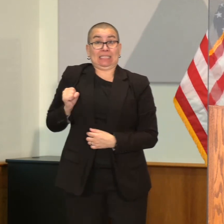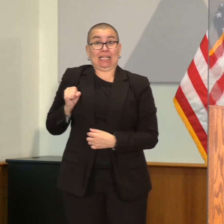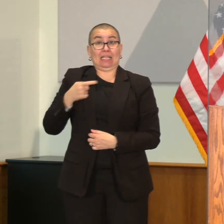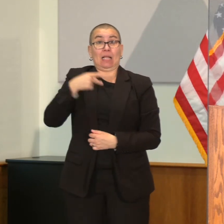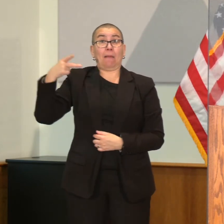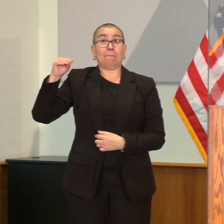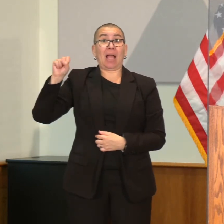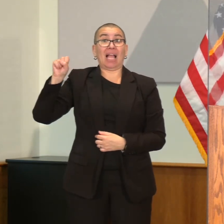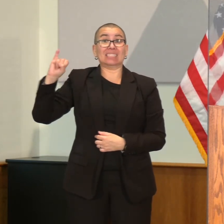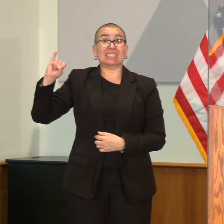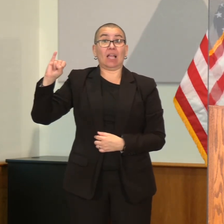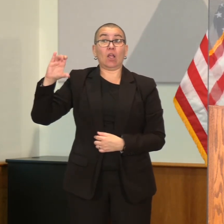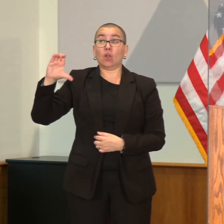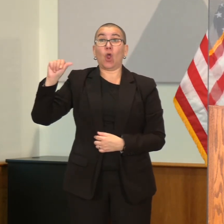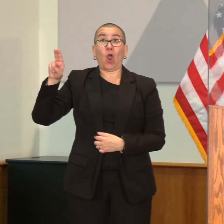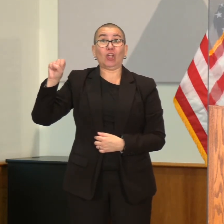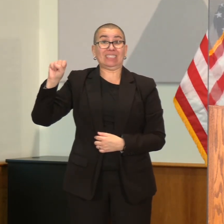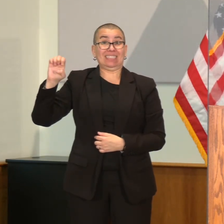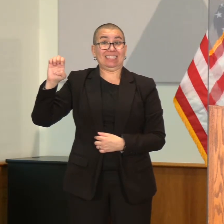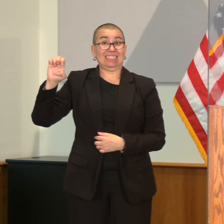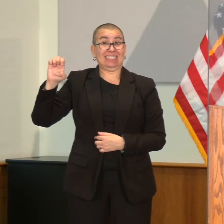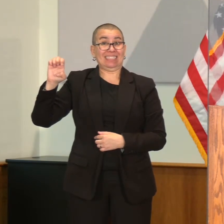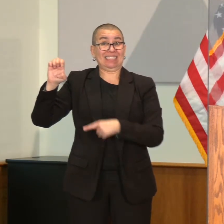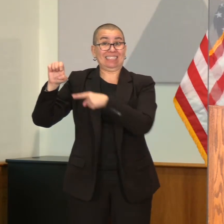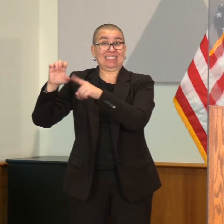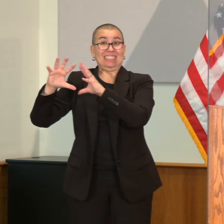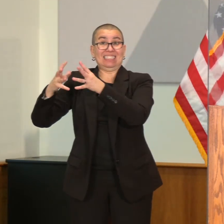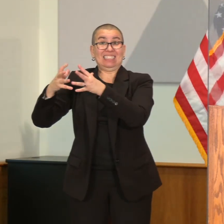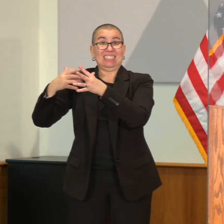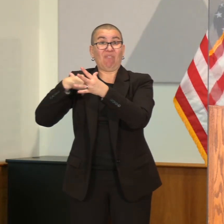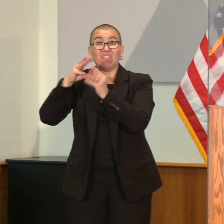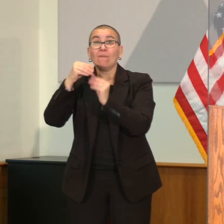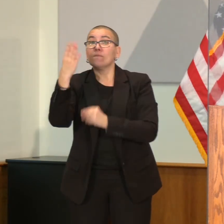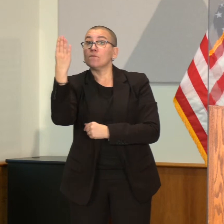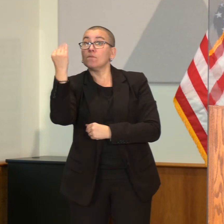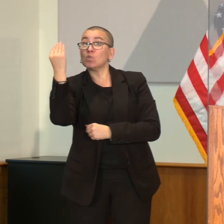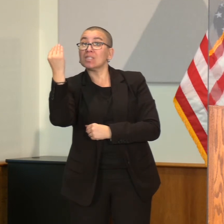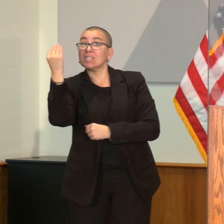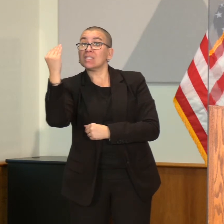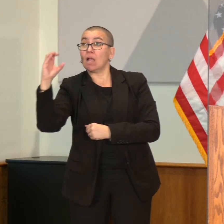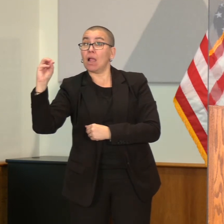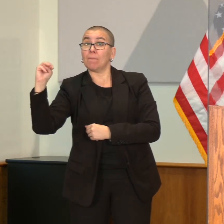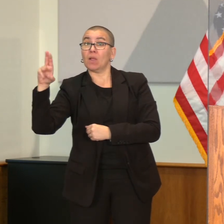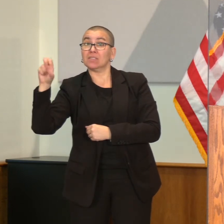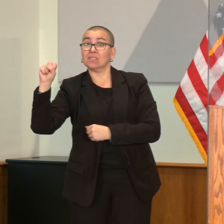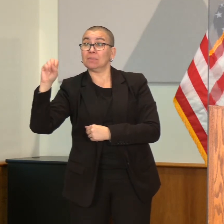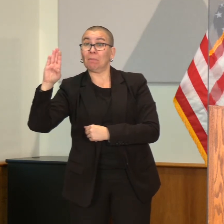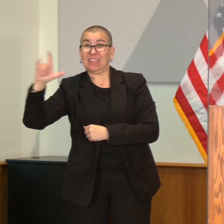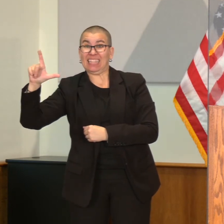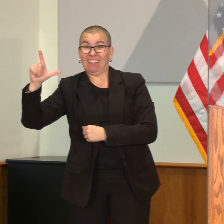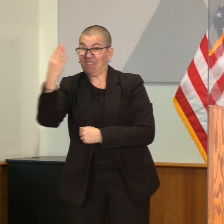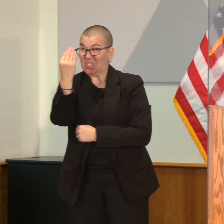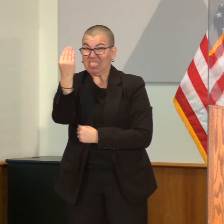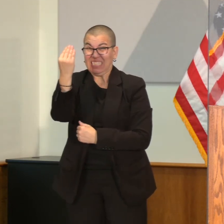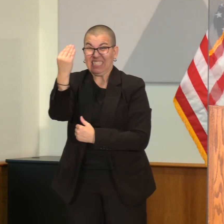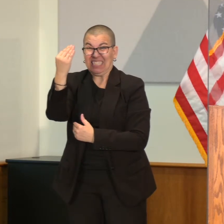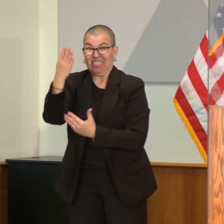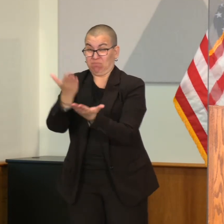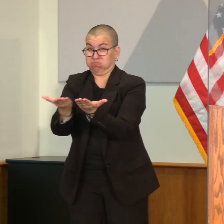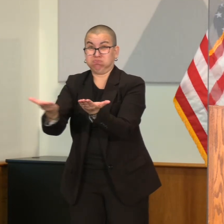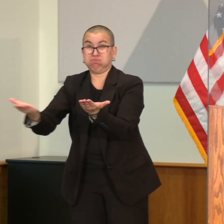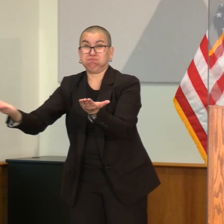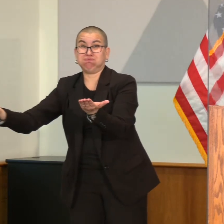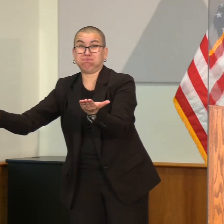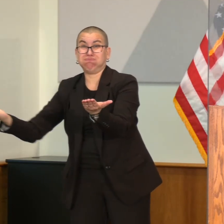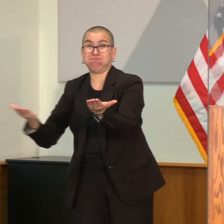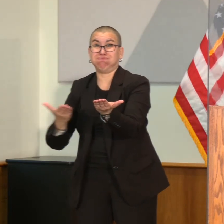We have, 13, 14 omnibus bills that are out there. They're all going to be handled in individual conference committees. But what they're asking for